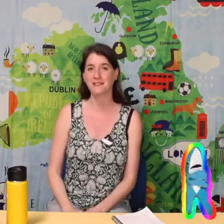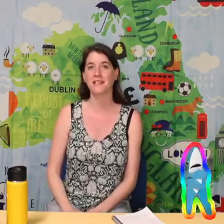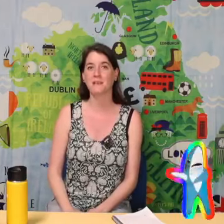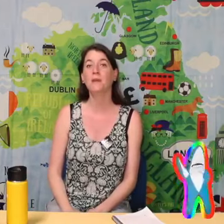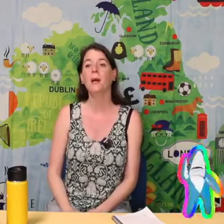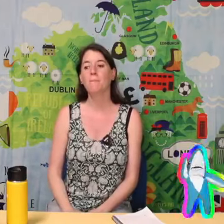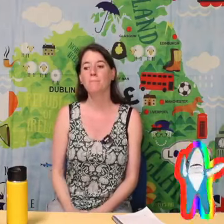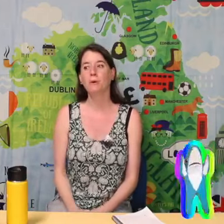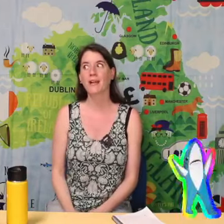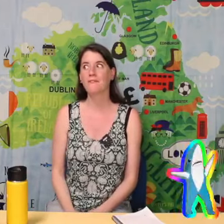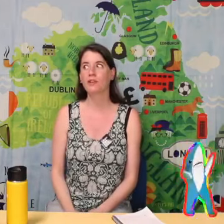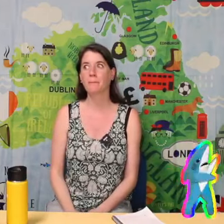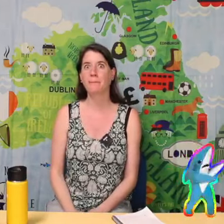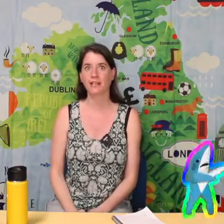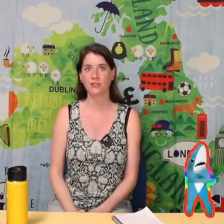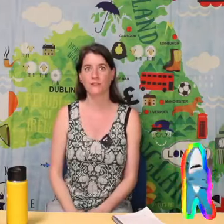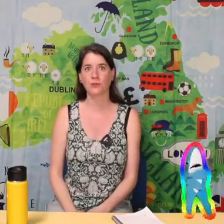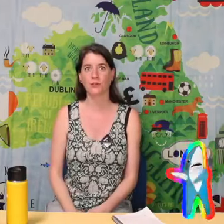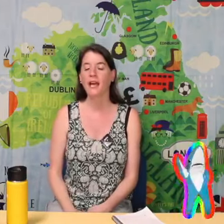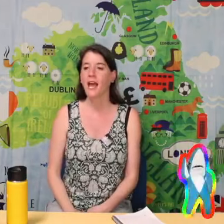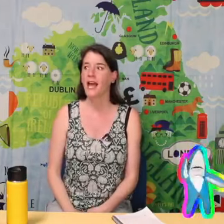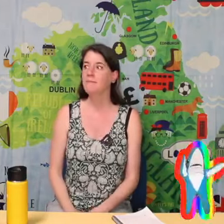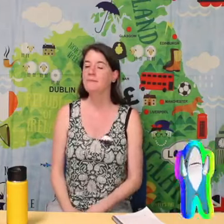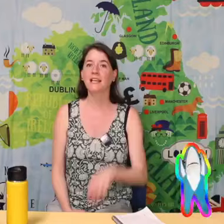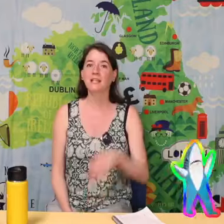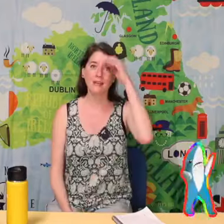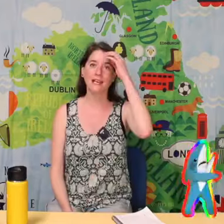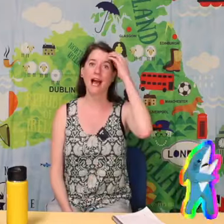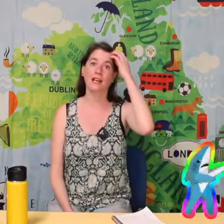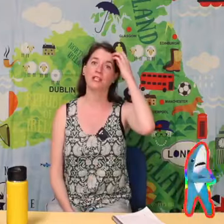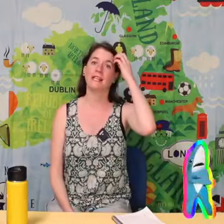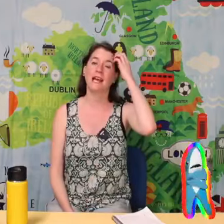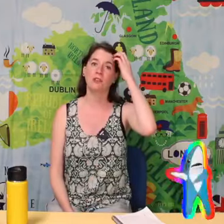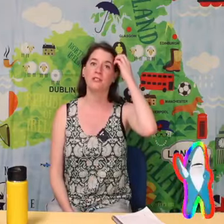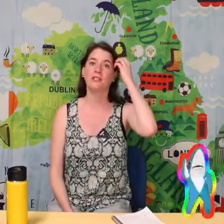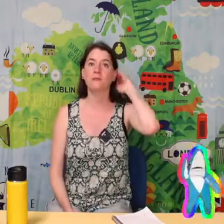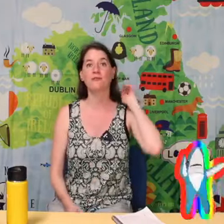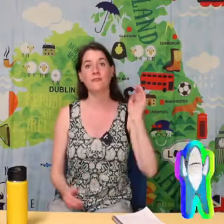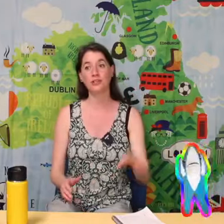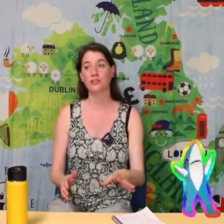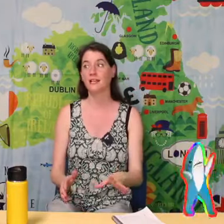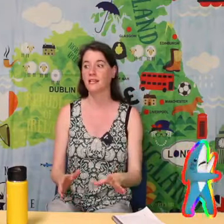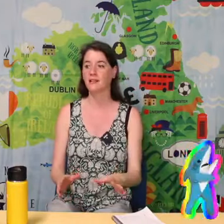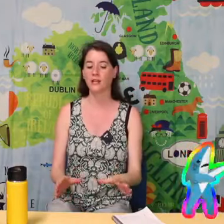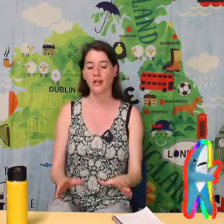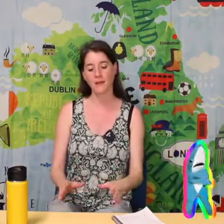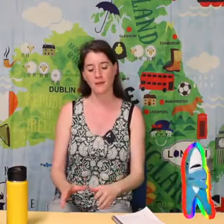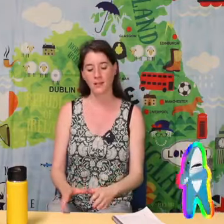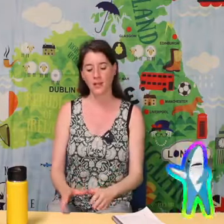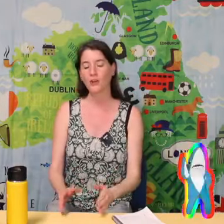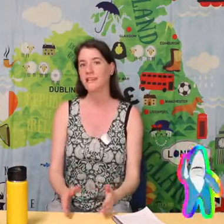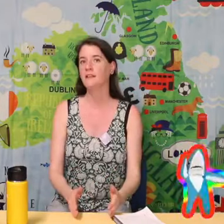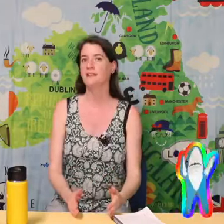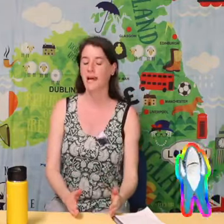them, but we haven't got a picture of one. Next week, actually, I'm going to do a feature in, not Heathlands